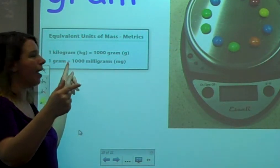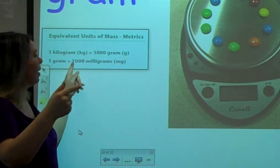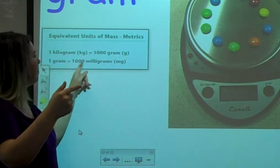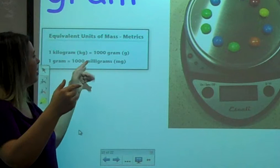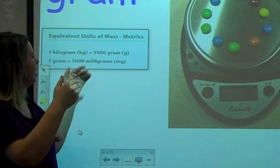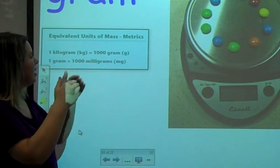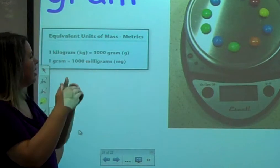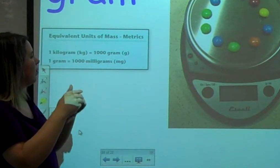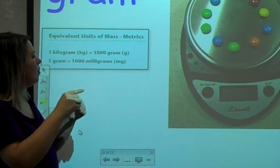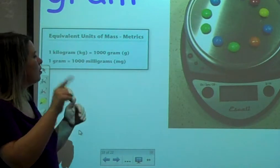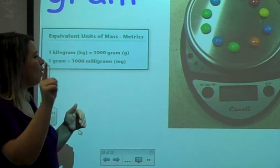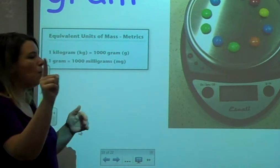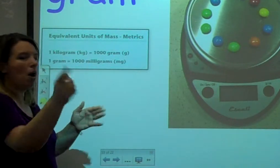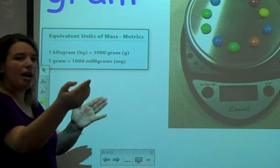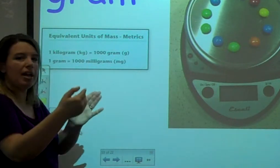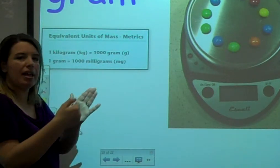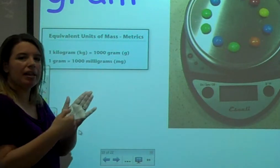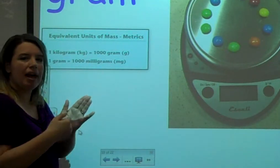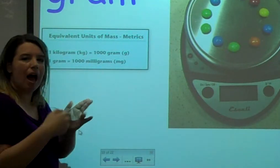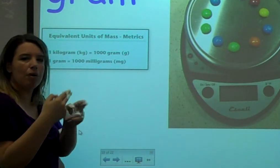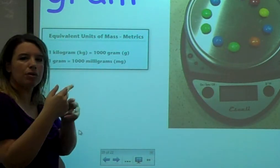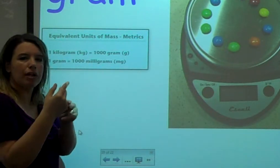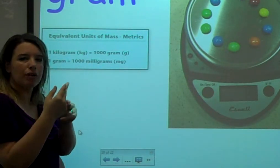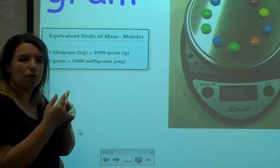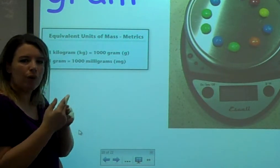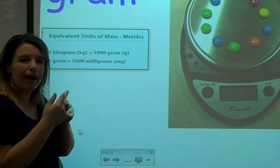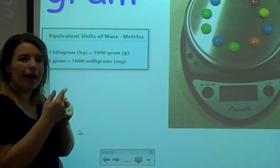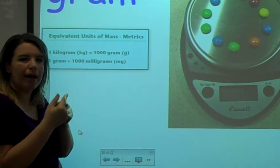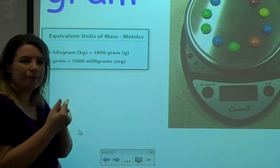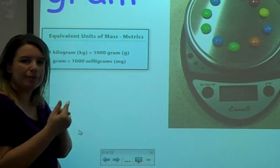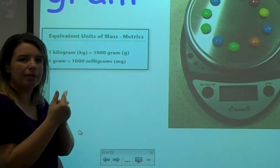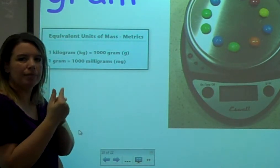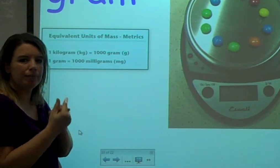kilogram equals 1,000 grams.